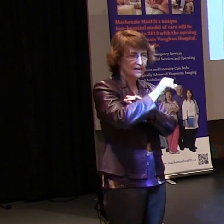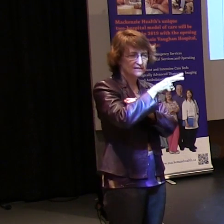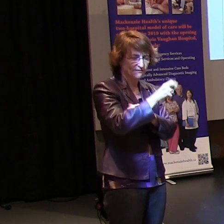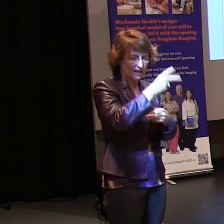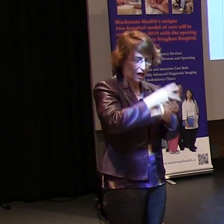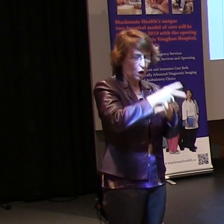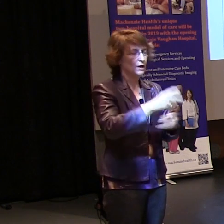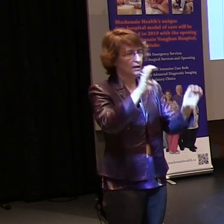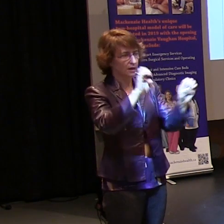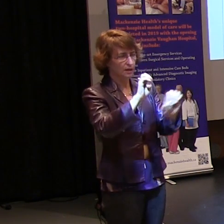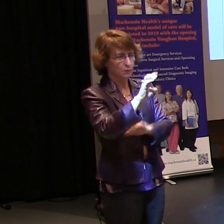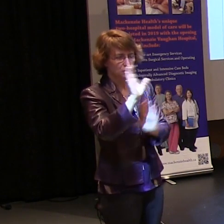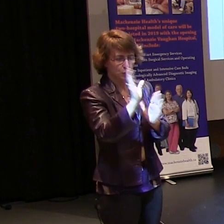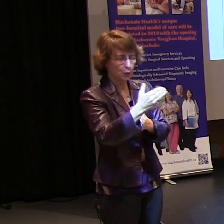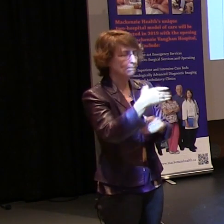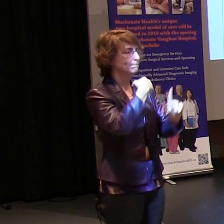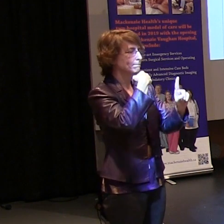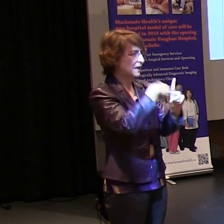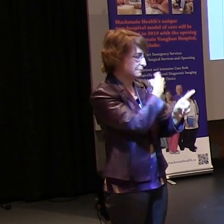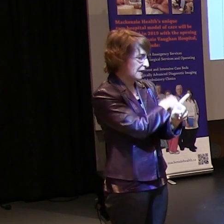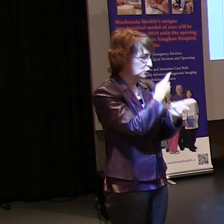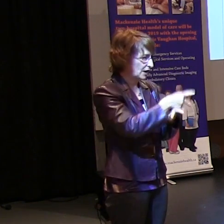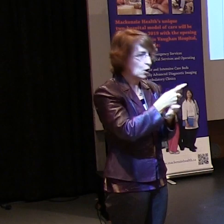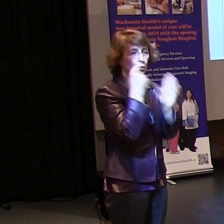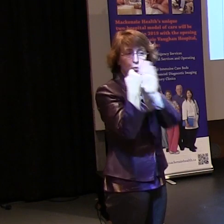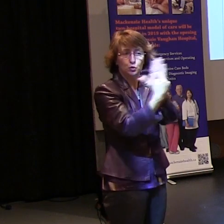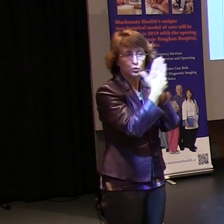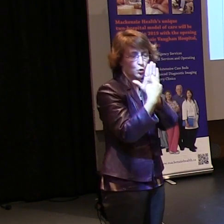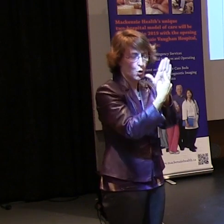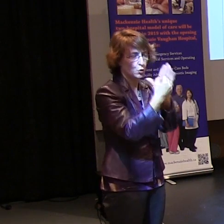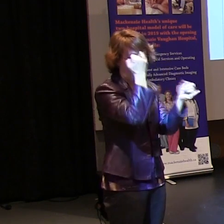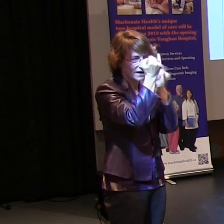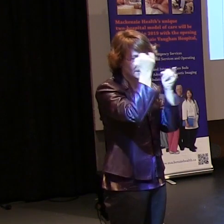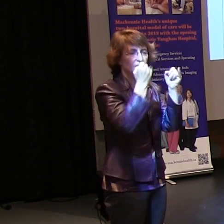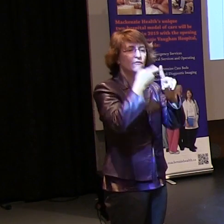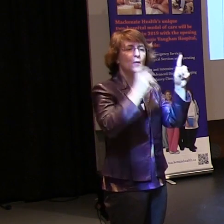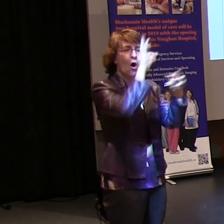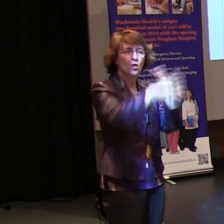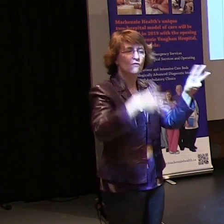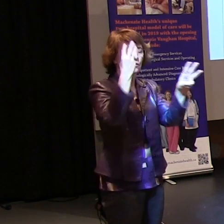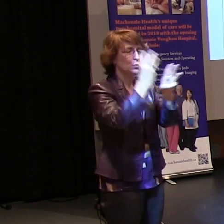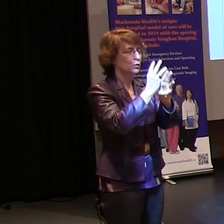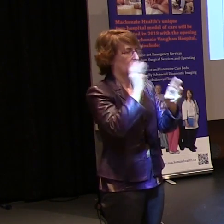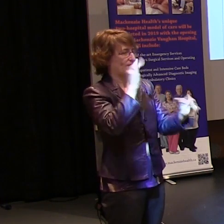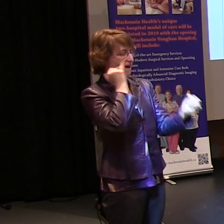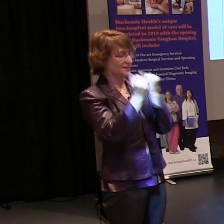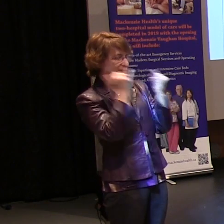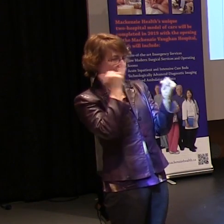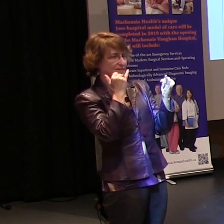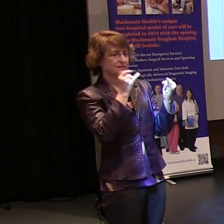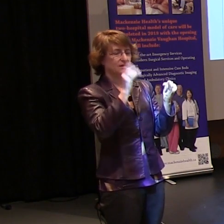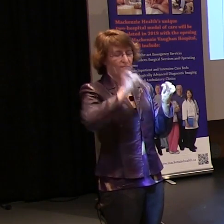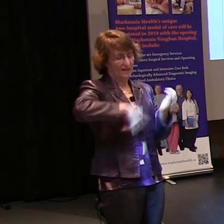And we'll show you just an inspirational images all around the world, how those departments going forward, hopefully we